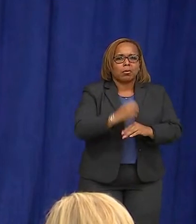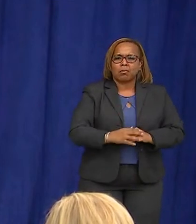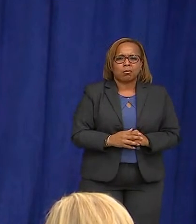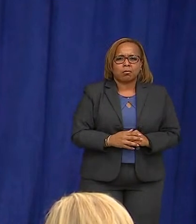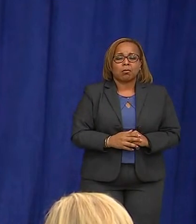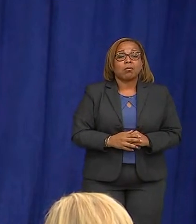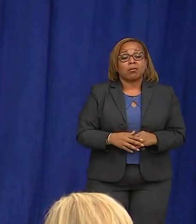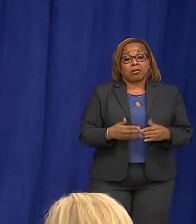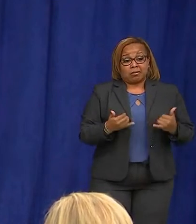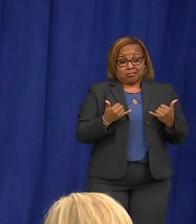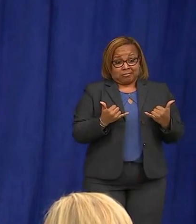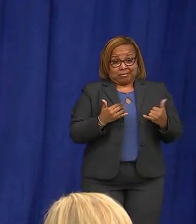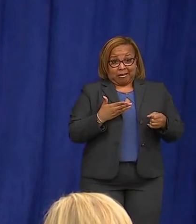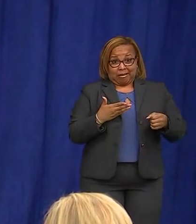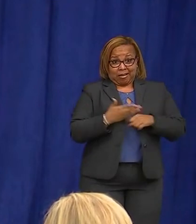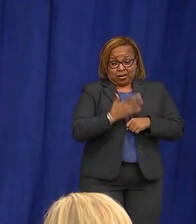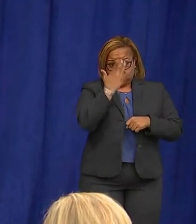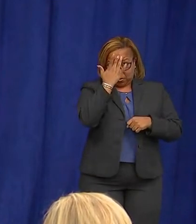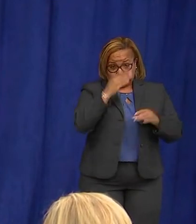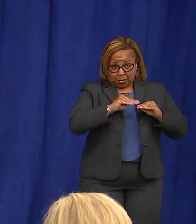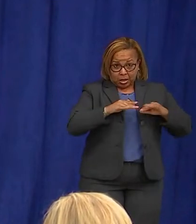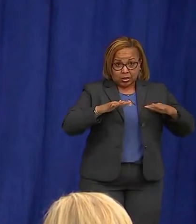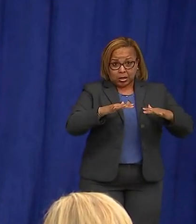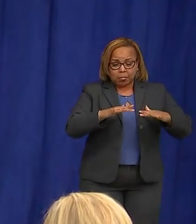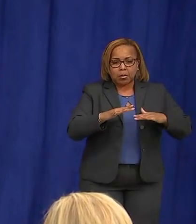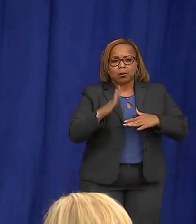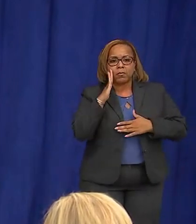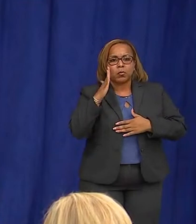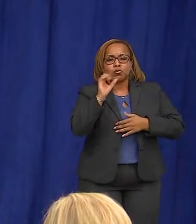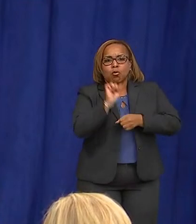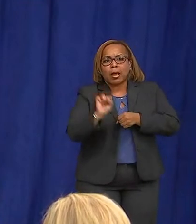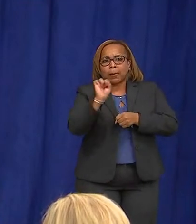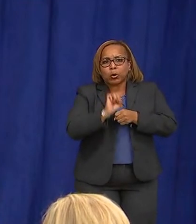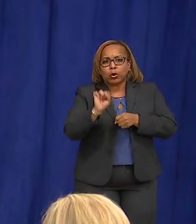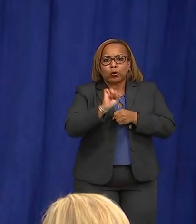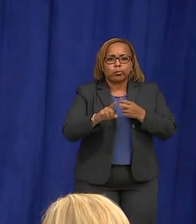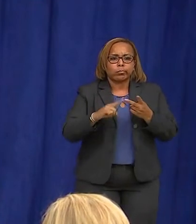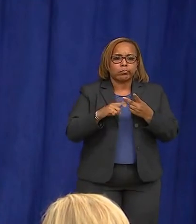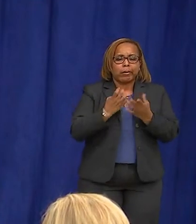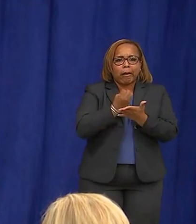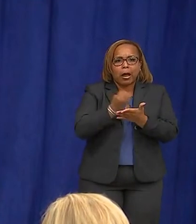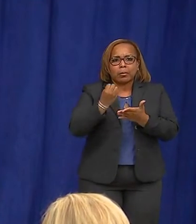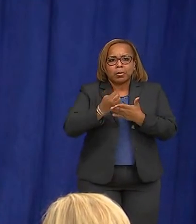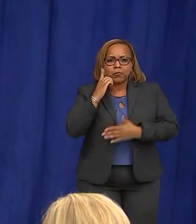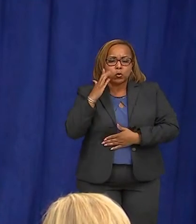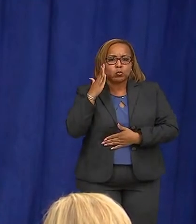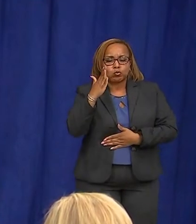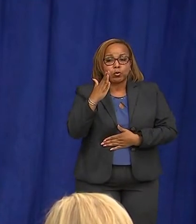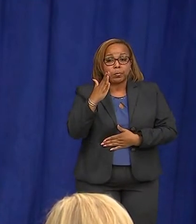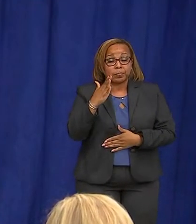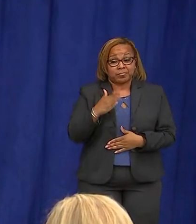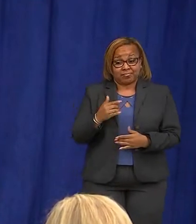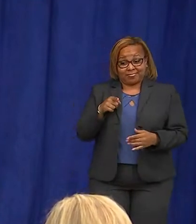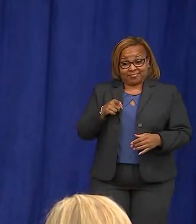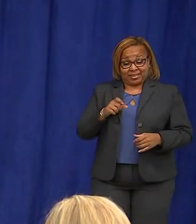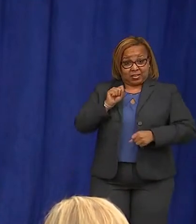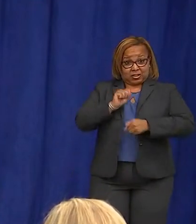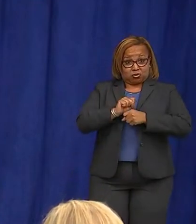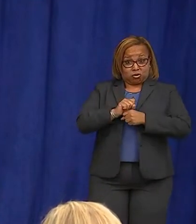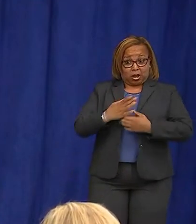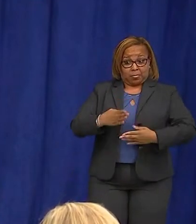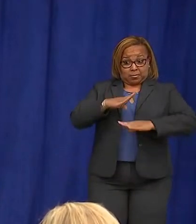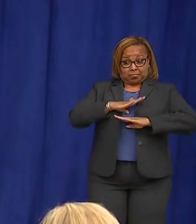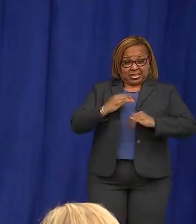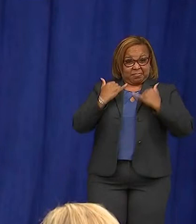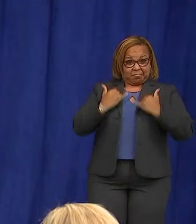We are looking beyond the pandemic and looking at the future labor market and the future economy. While the contact tracing jobs meet